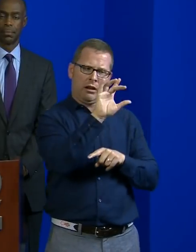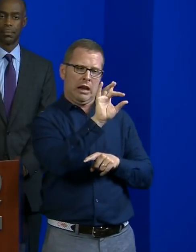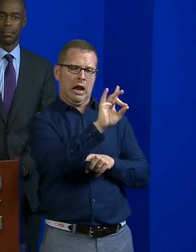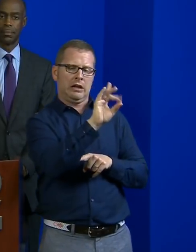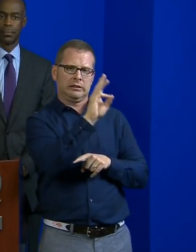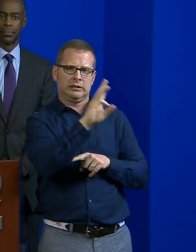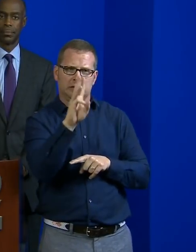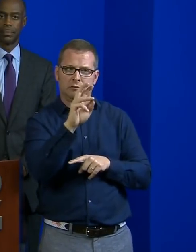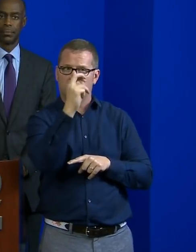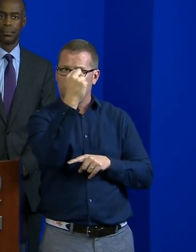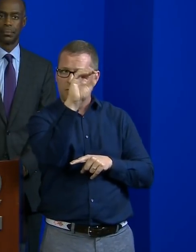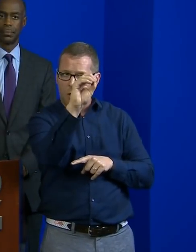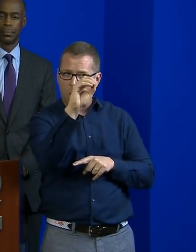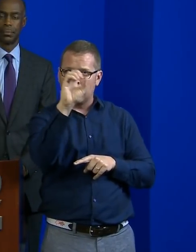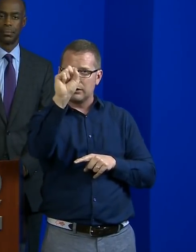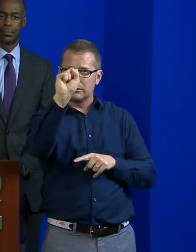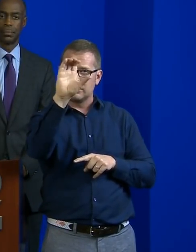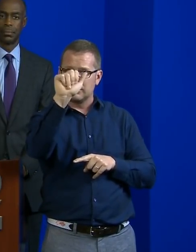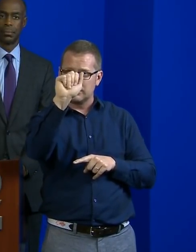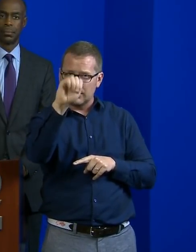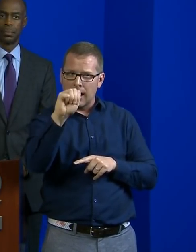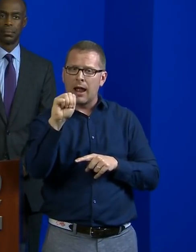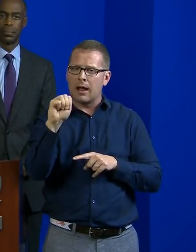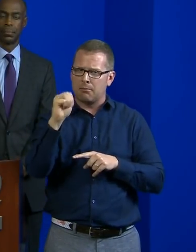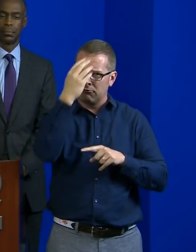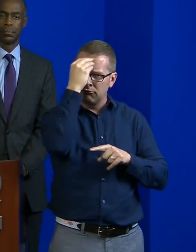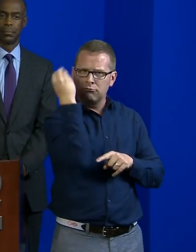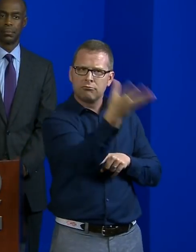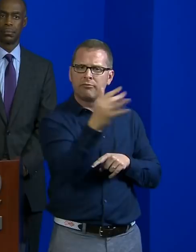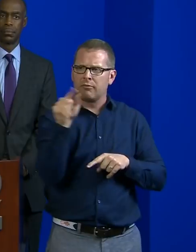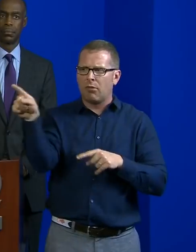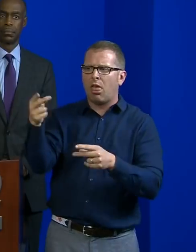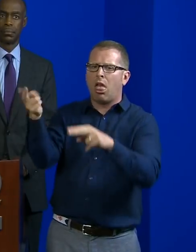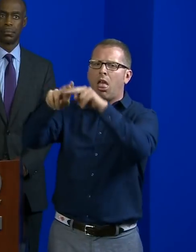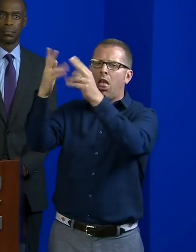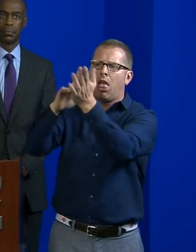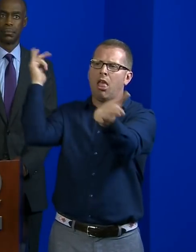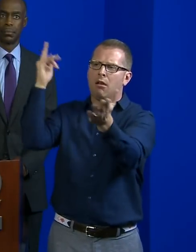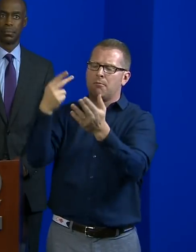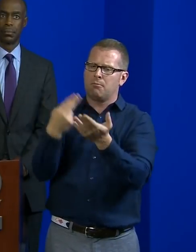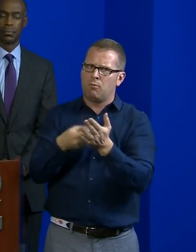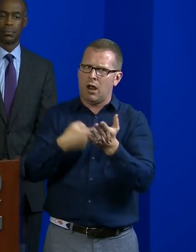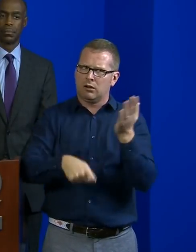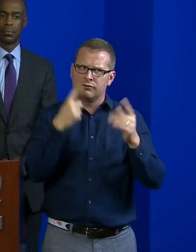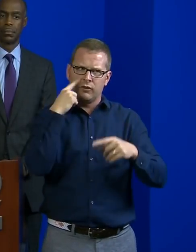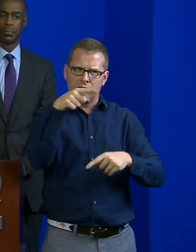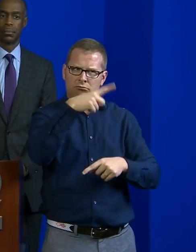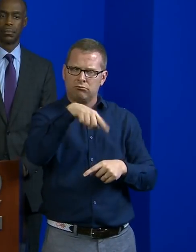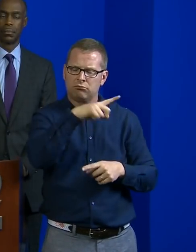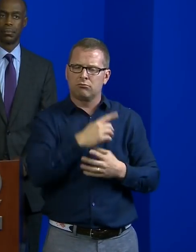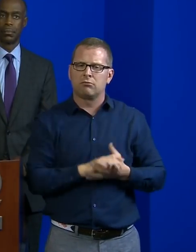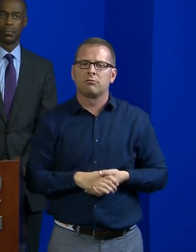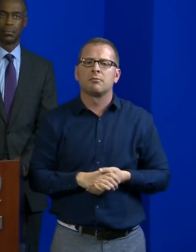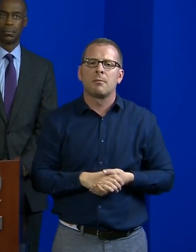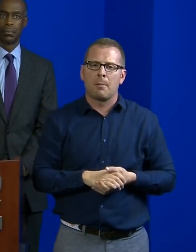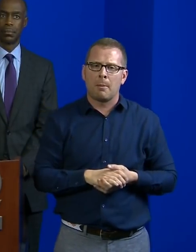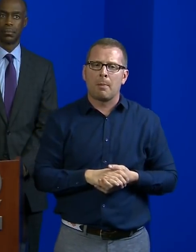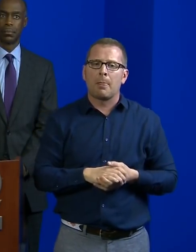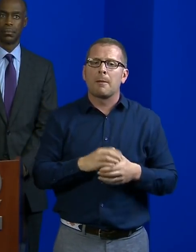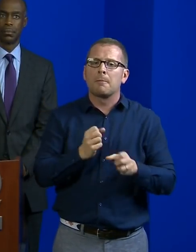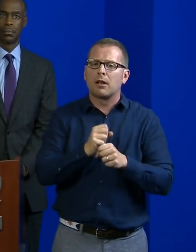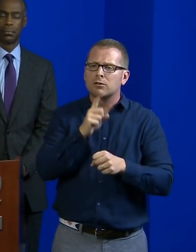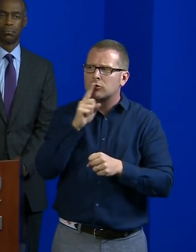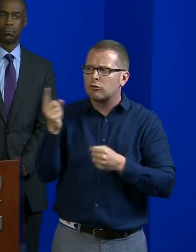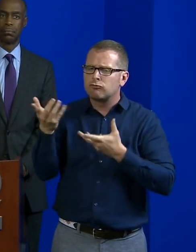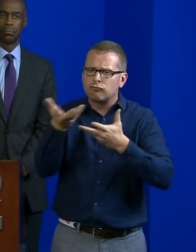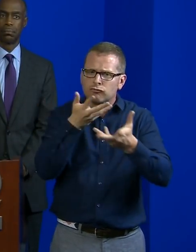criminal violations with civil remedies. Make sure that your communication with your families, your children, if your